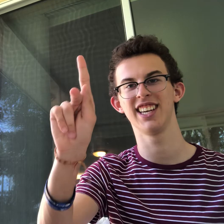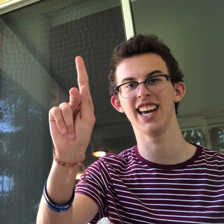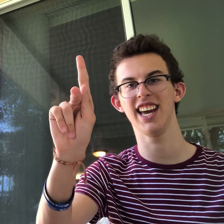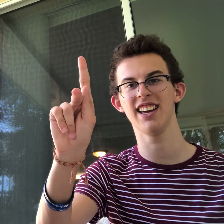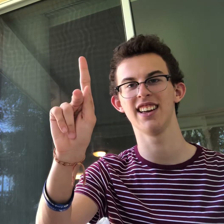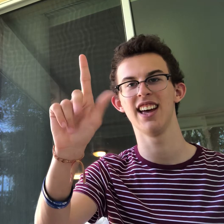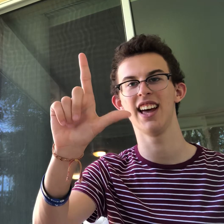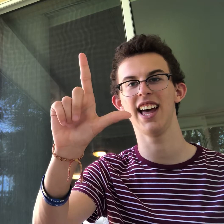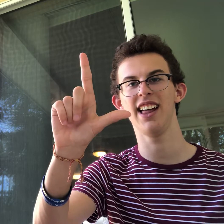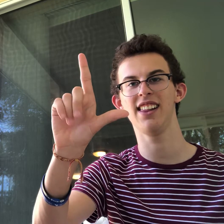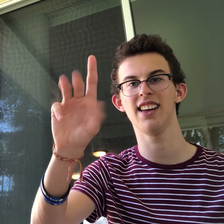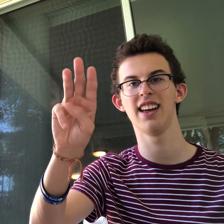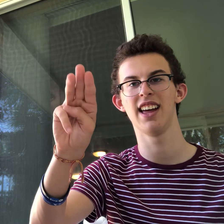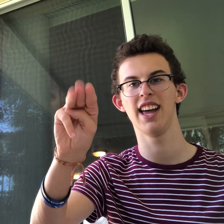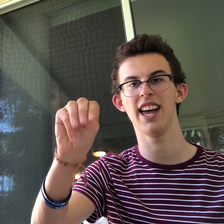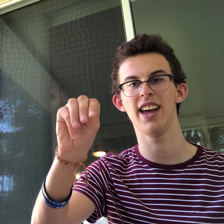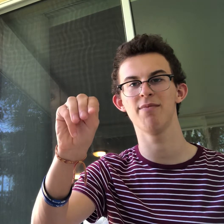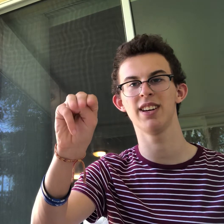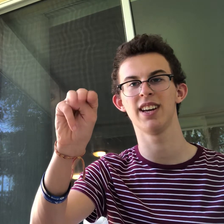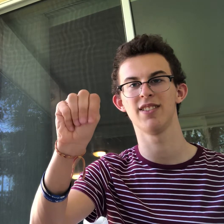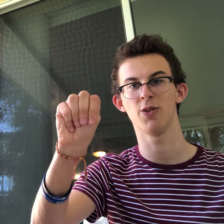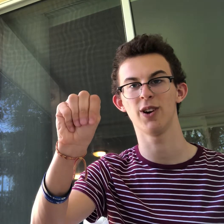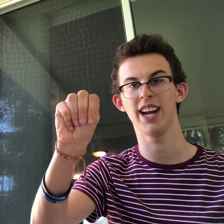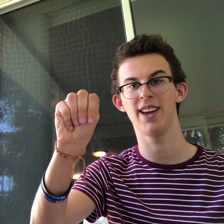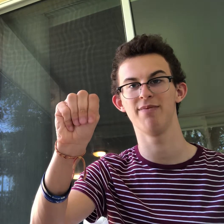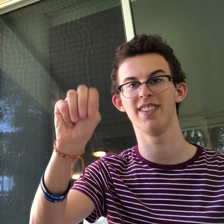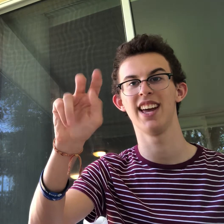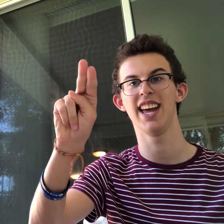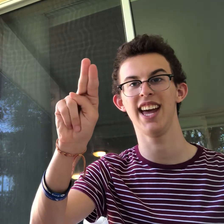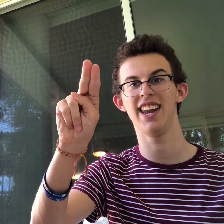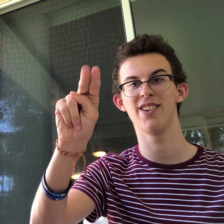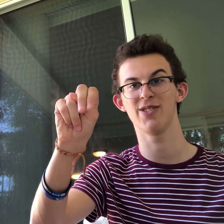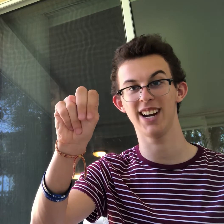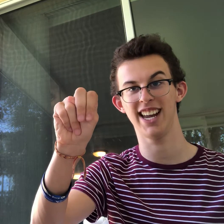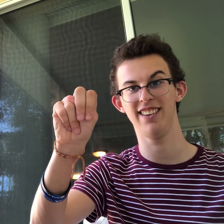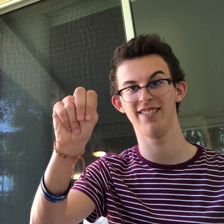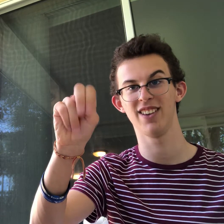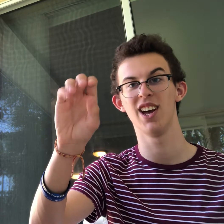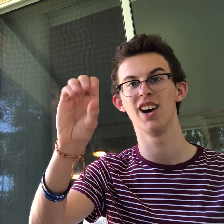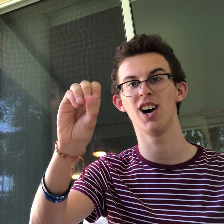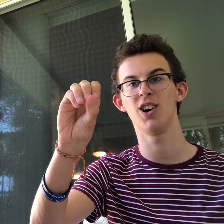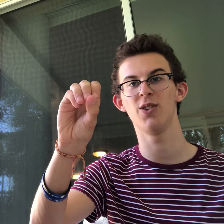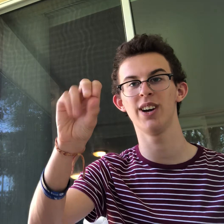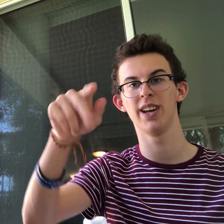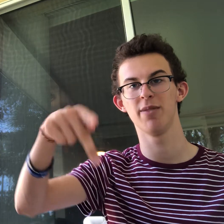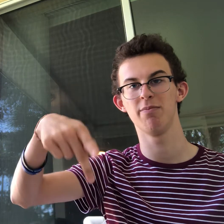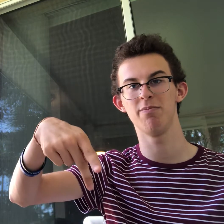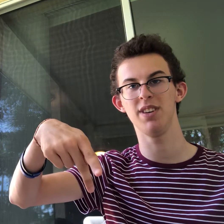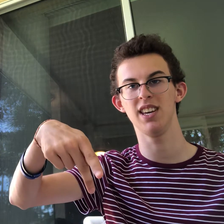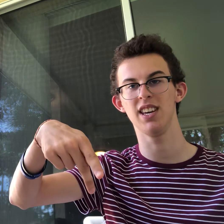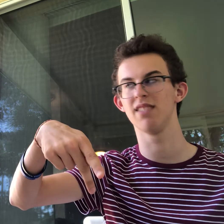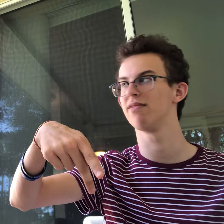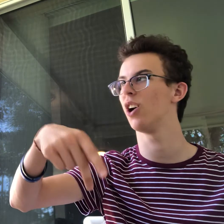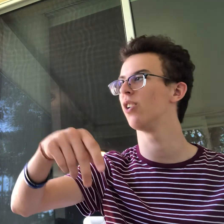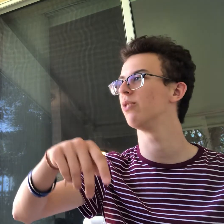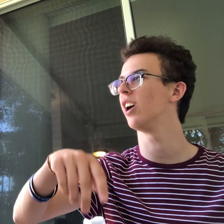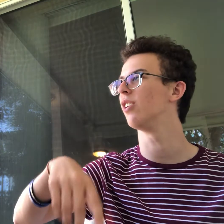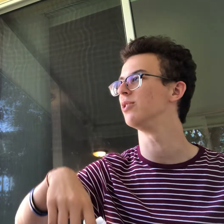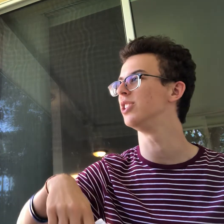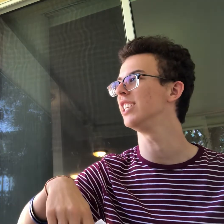K, L, M or M, N or N, O, P, oh, wait, oh, jeez.